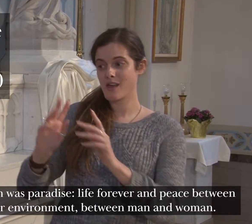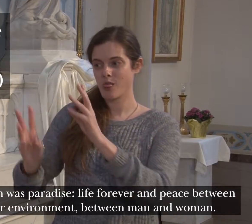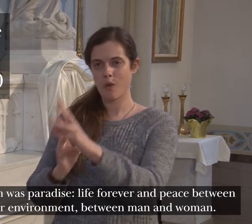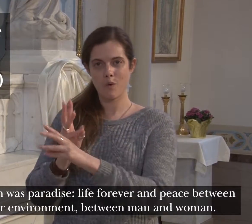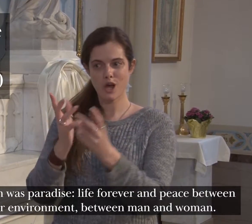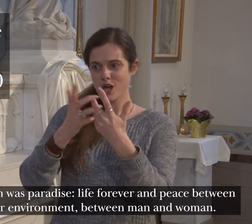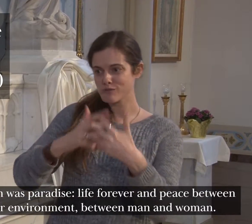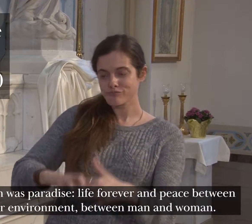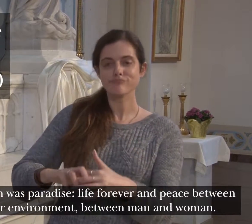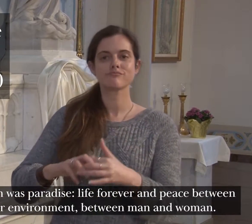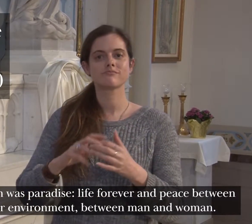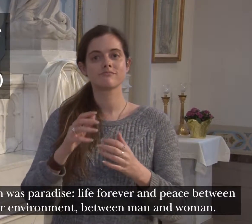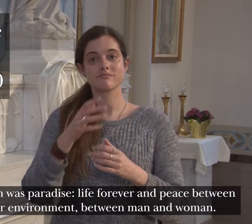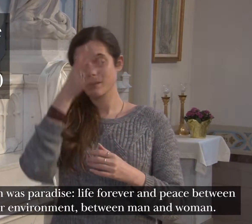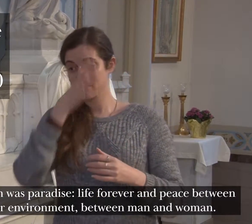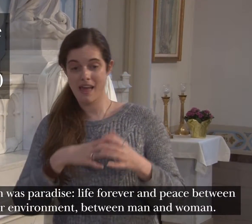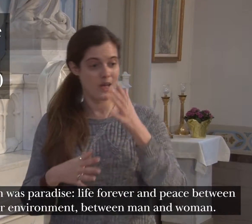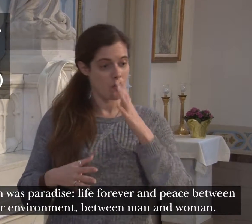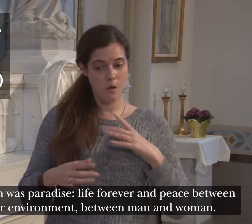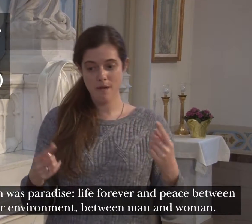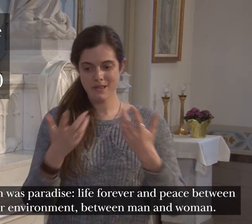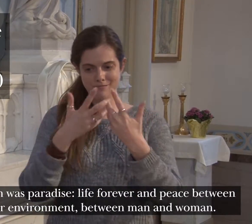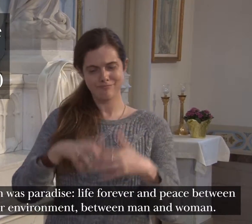between man and woman.